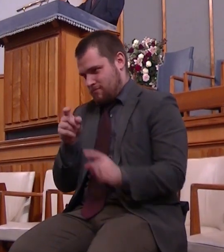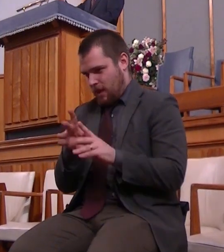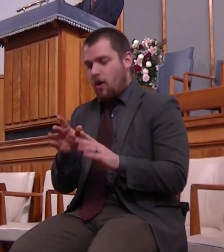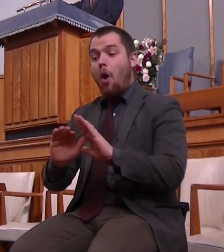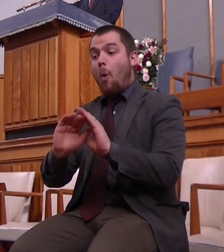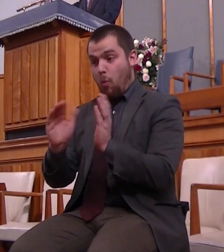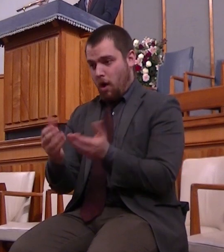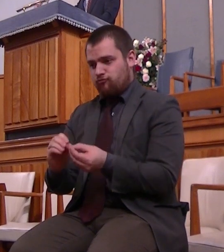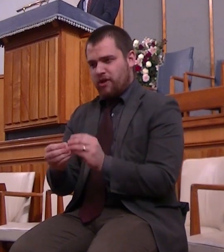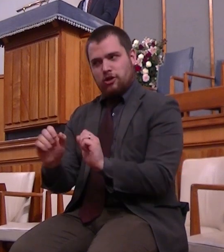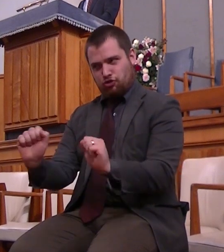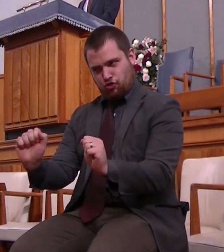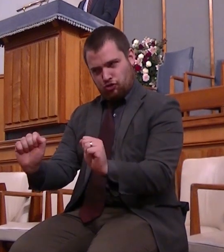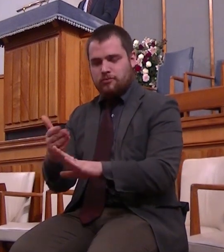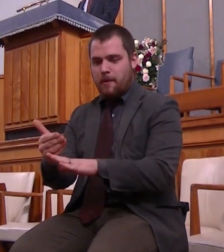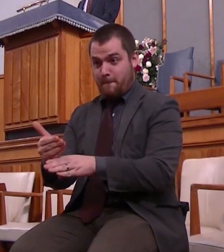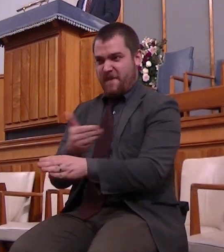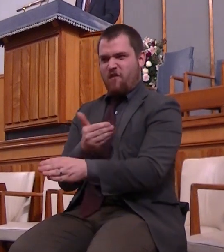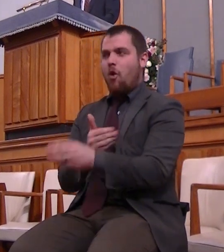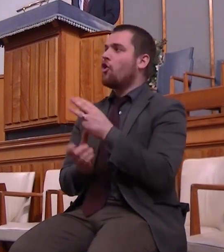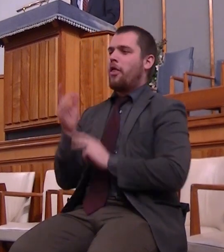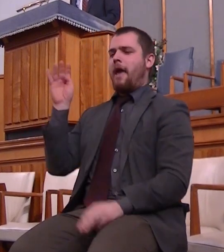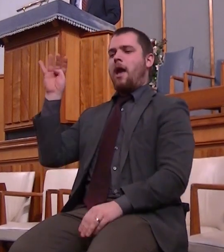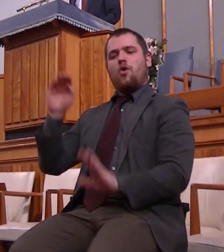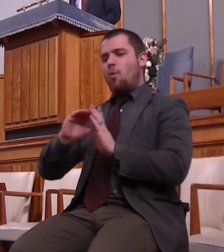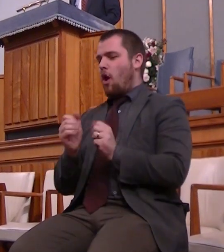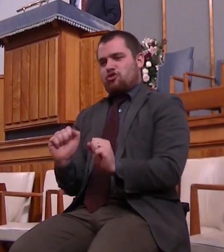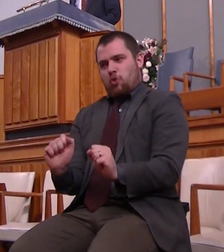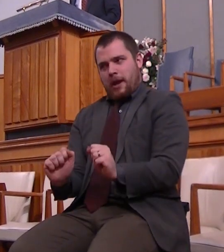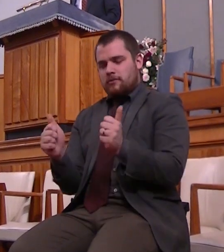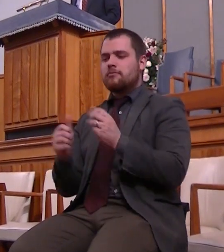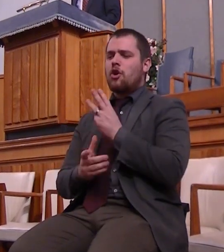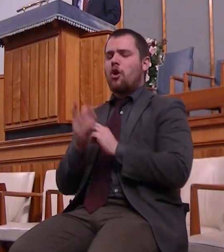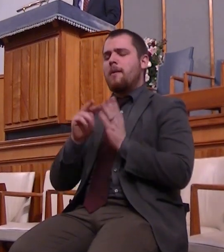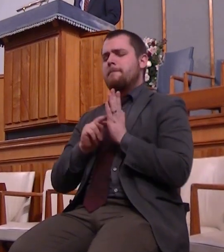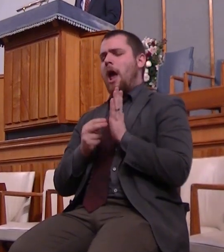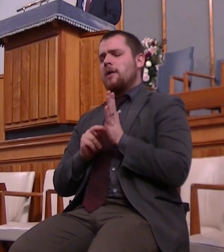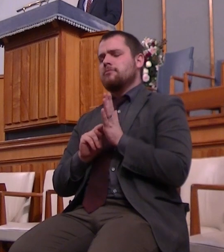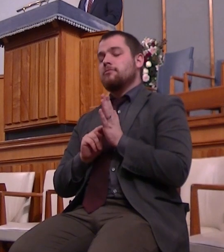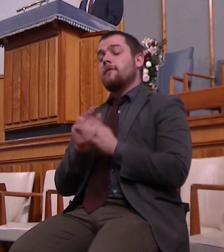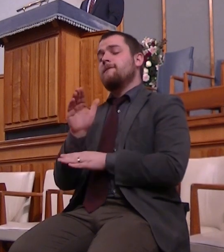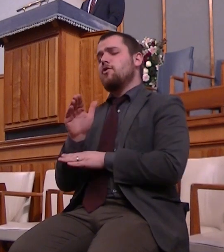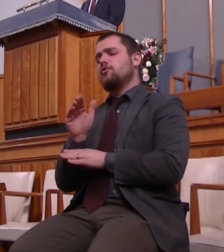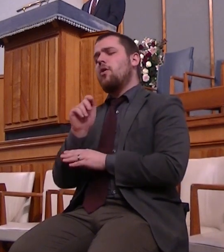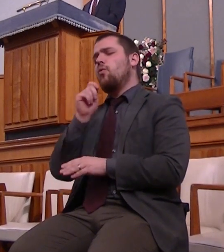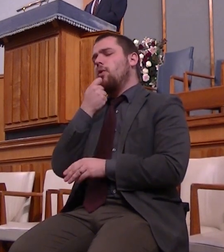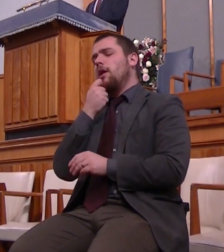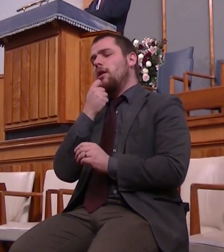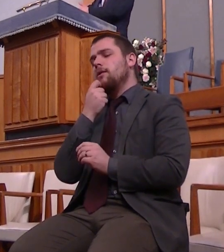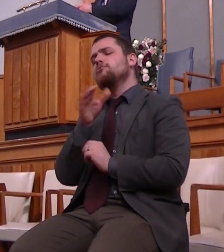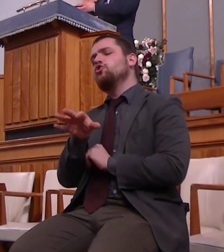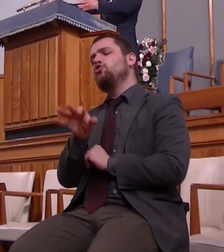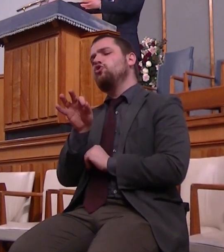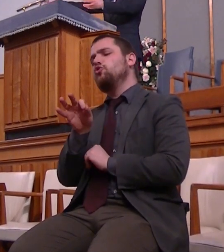would select the Jews to be a kind of sample of what mankind would be. He